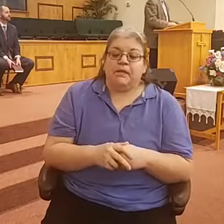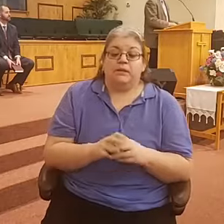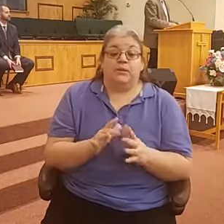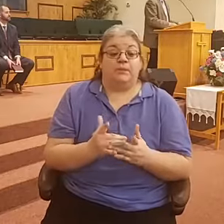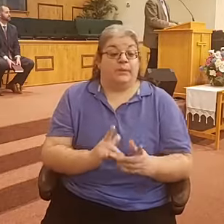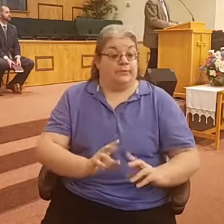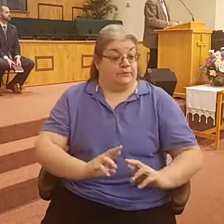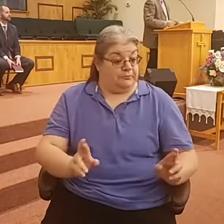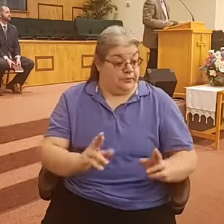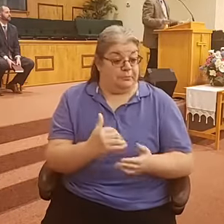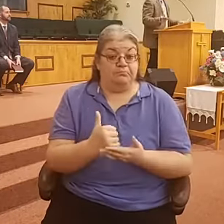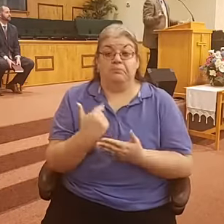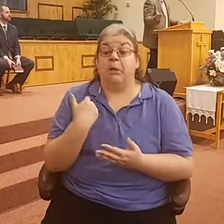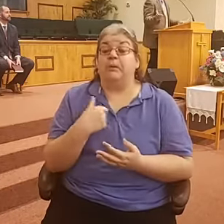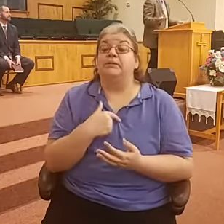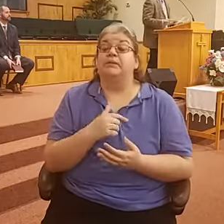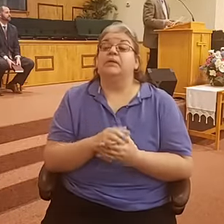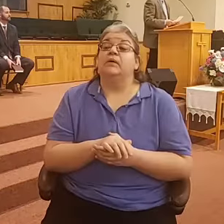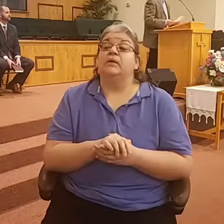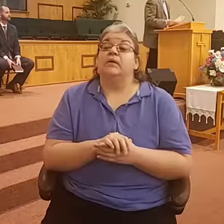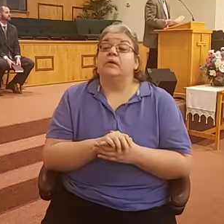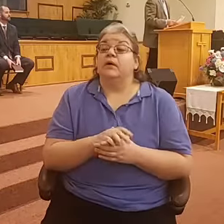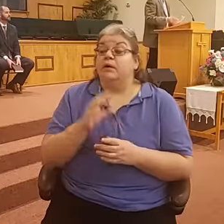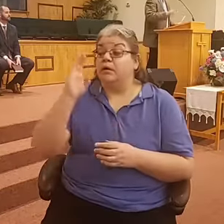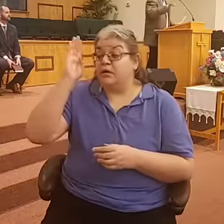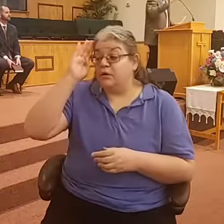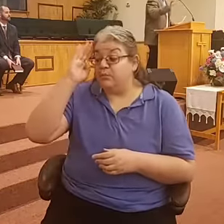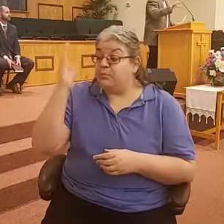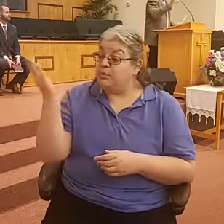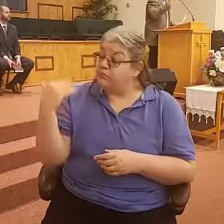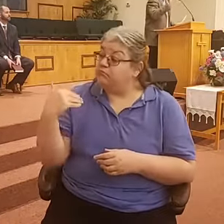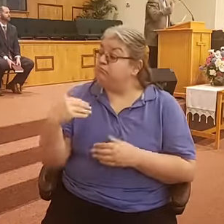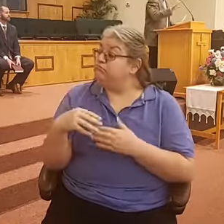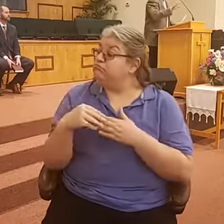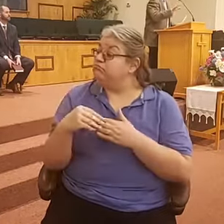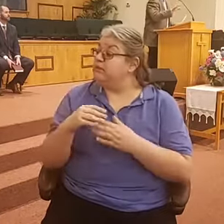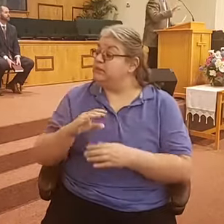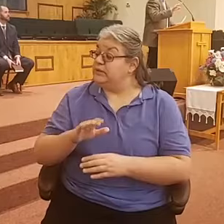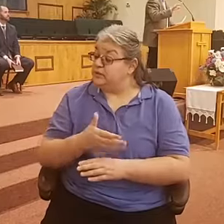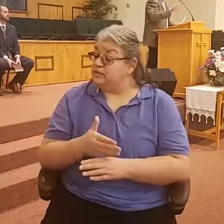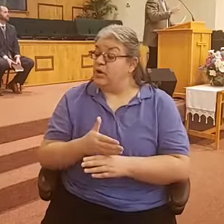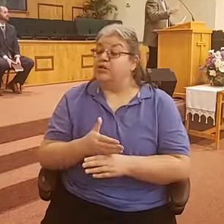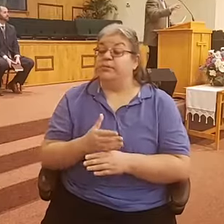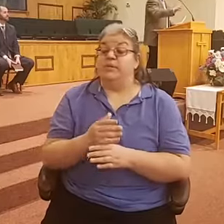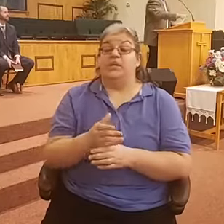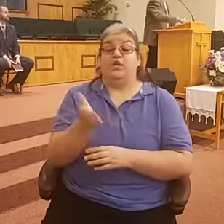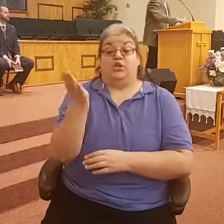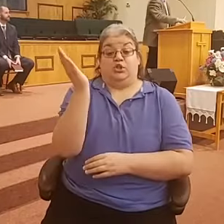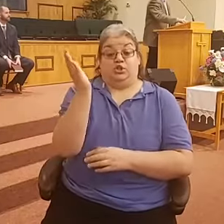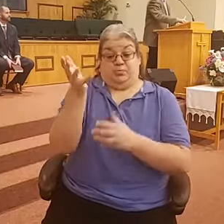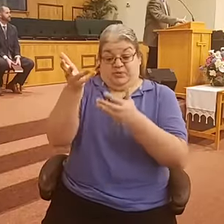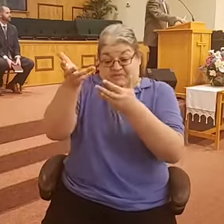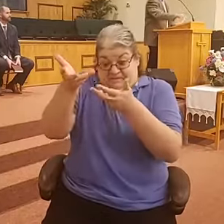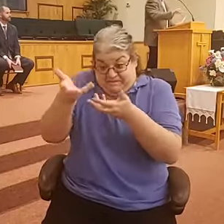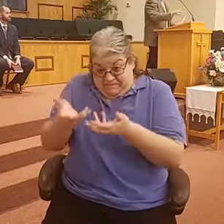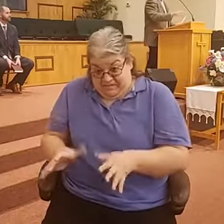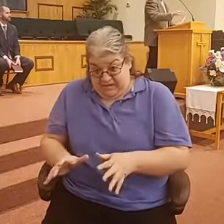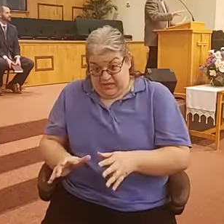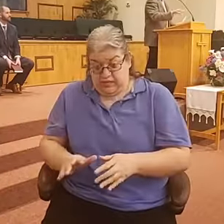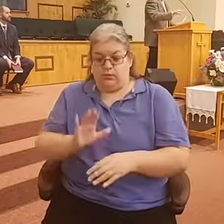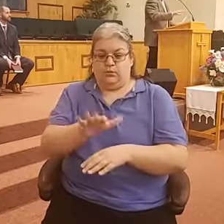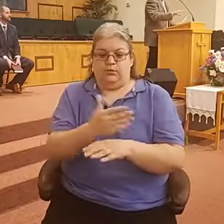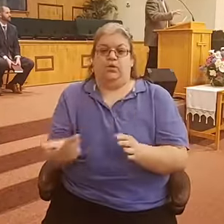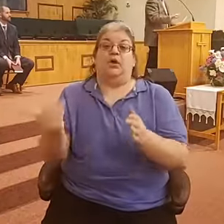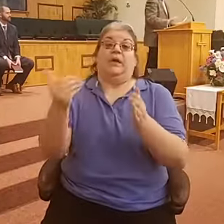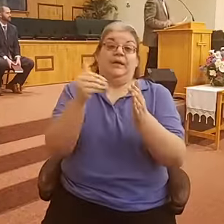with you. That'll help us. Brother Brian's going to lead us in a couple songs. But at the end of the sermon, we'll have another song, and then we'll